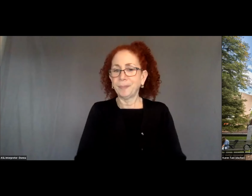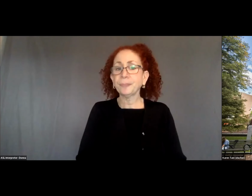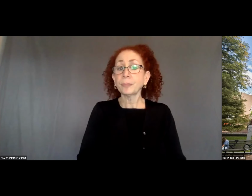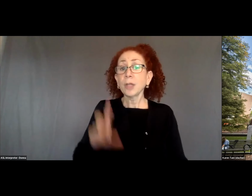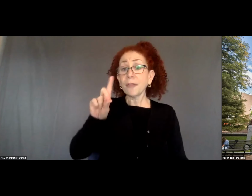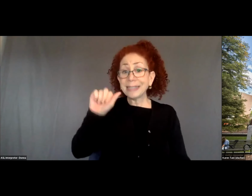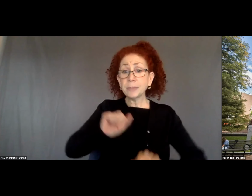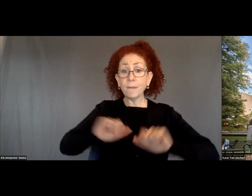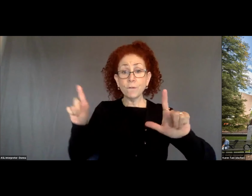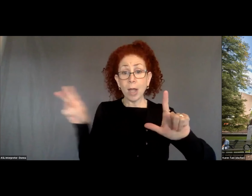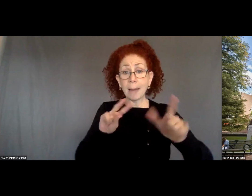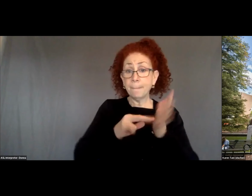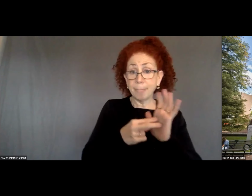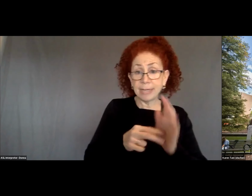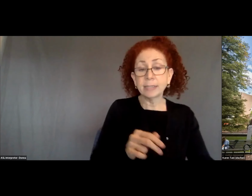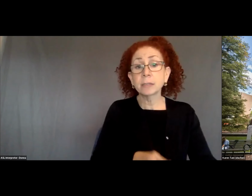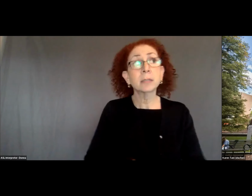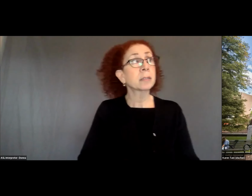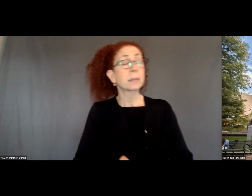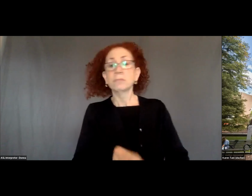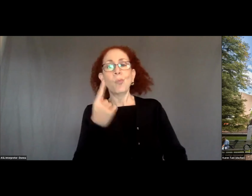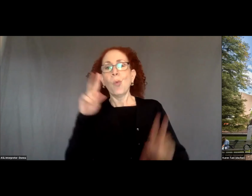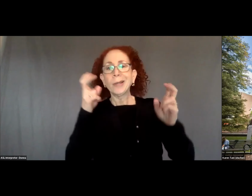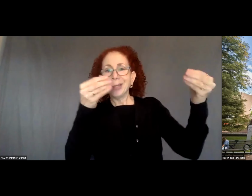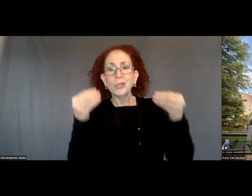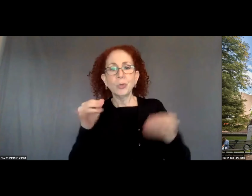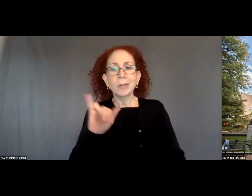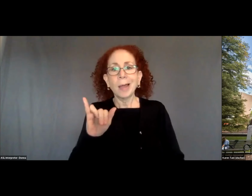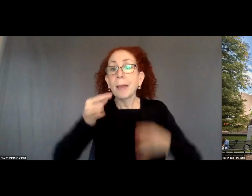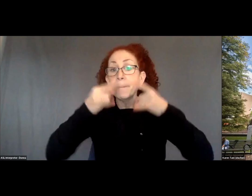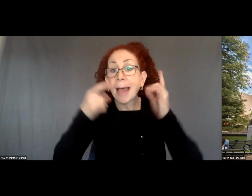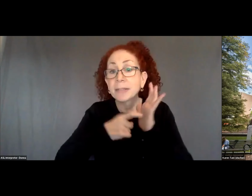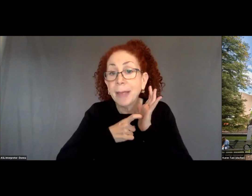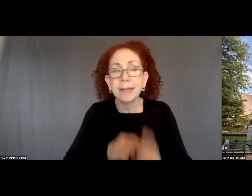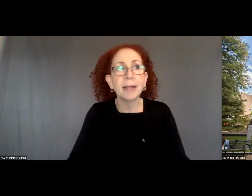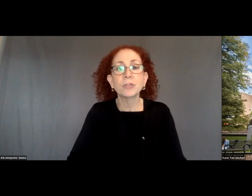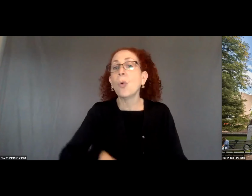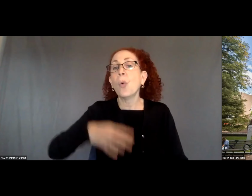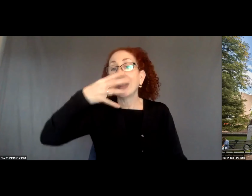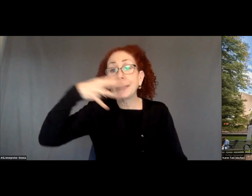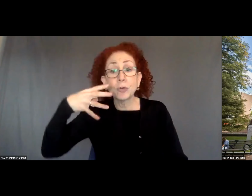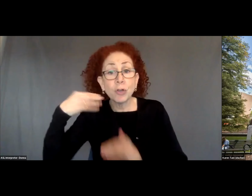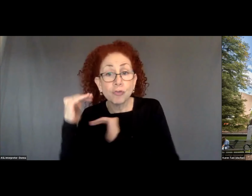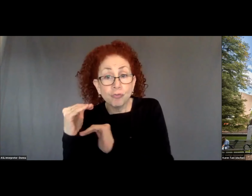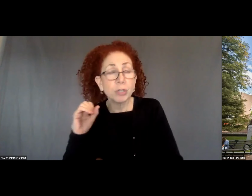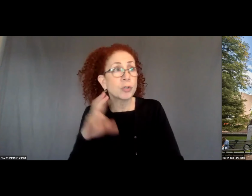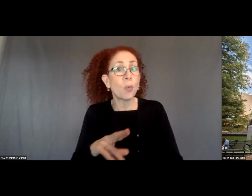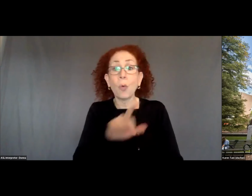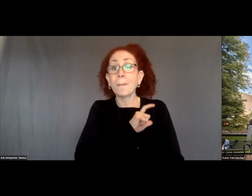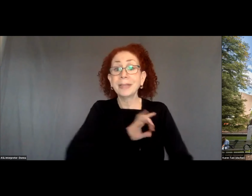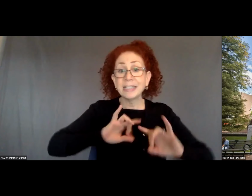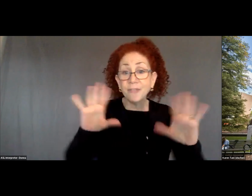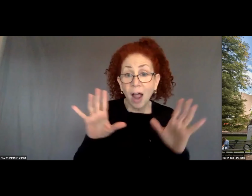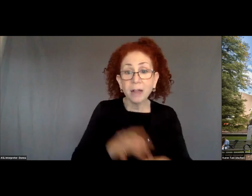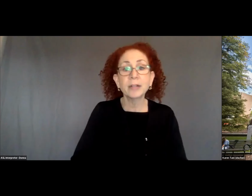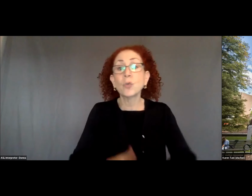disability frame involves taking a particular issue, something like mask mandates or immigration restrictions or police violence